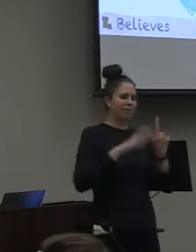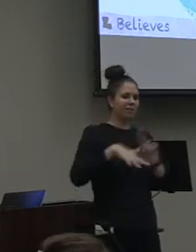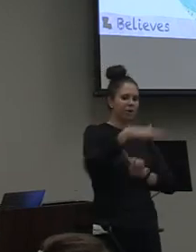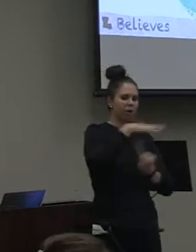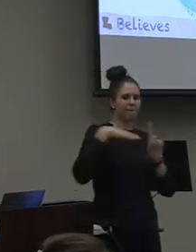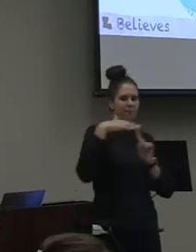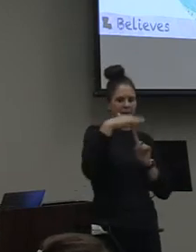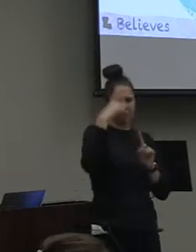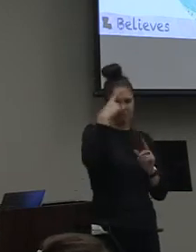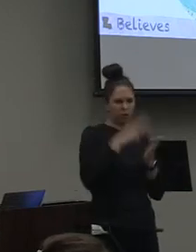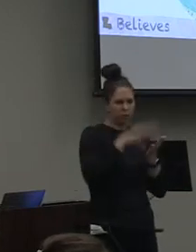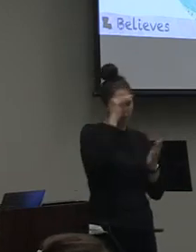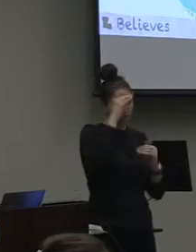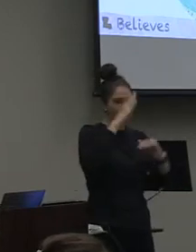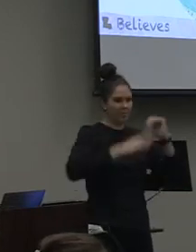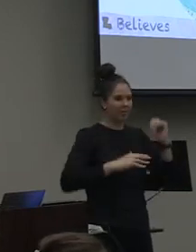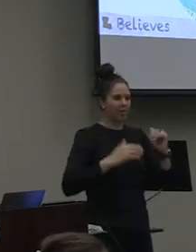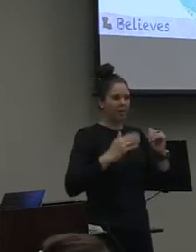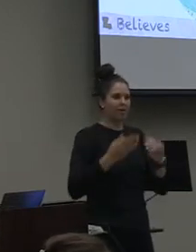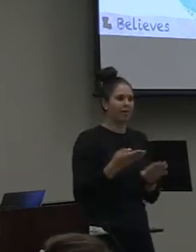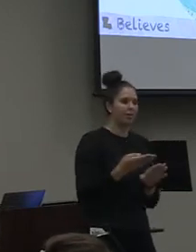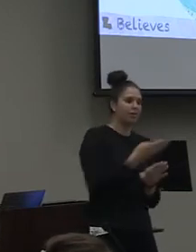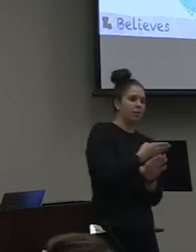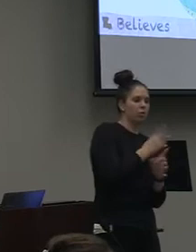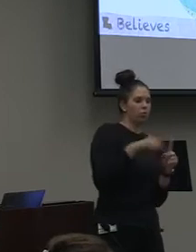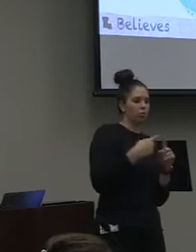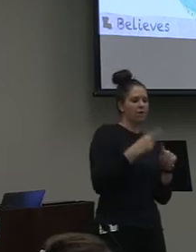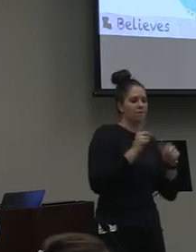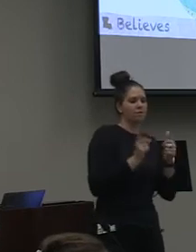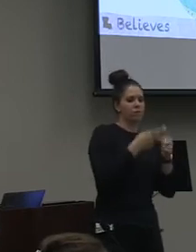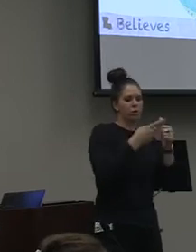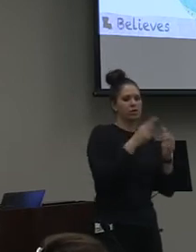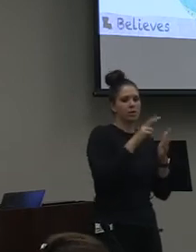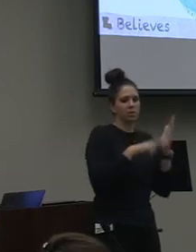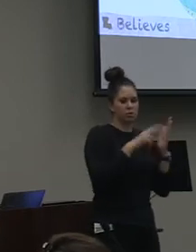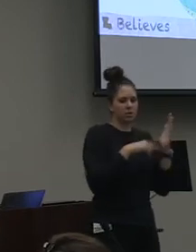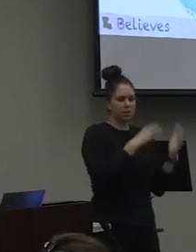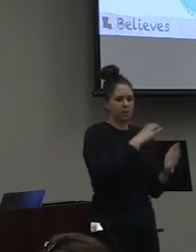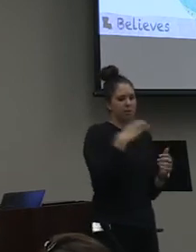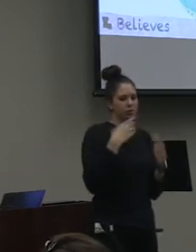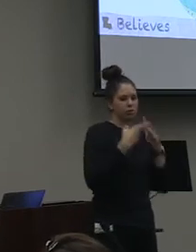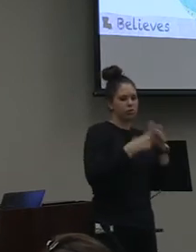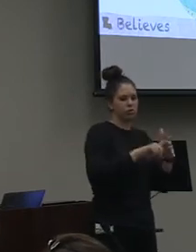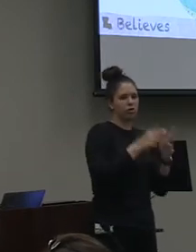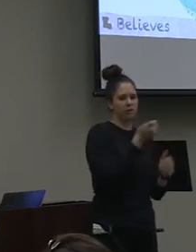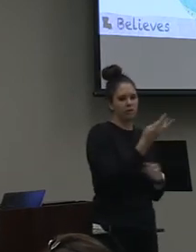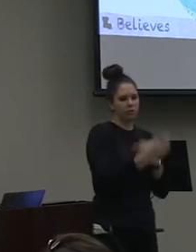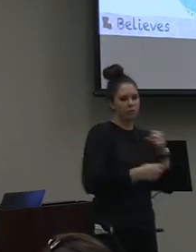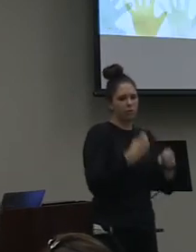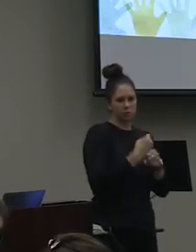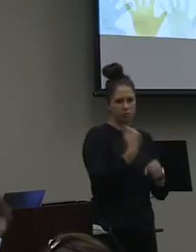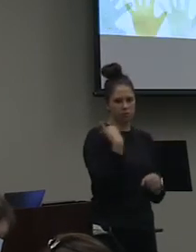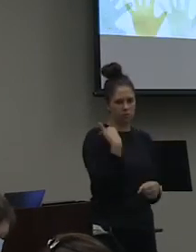for learning than we were back when the first Literacy Commission started a few years ago.